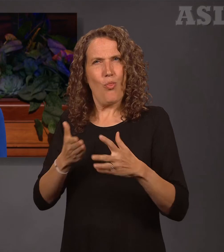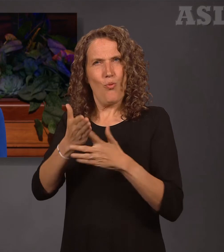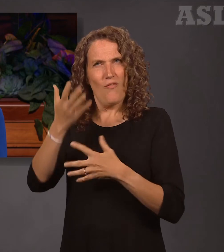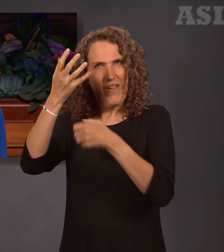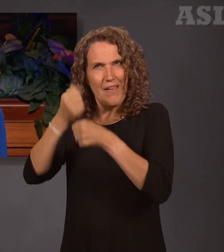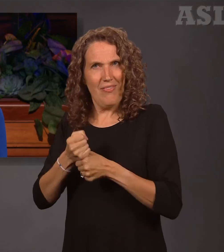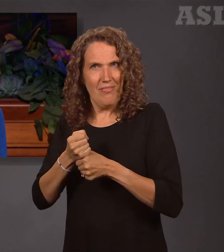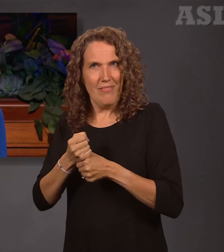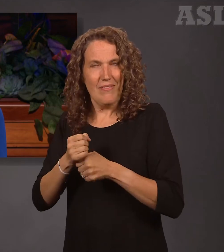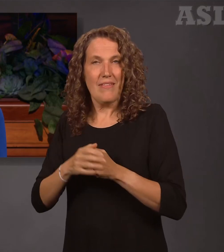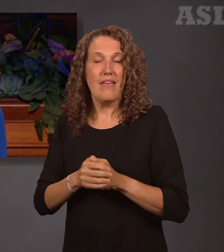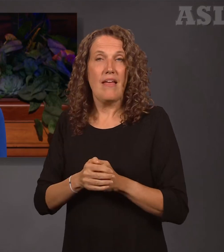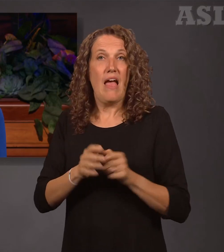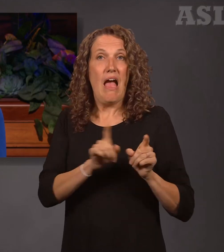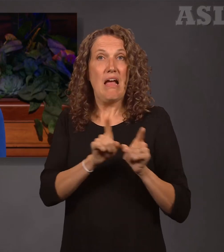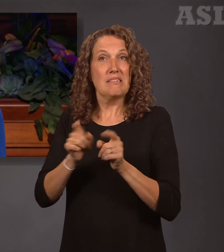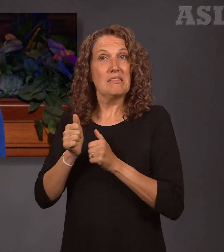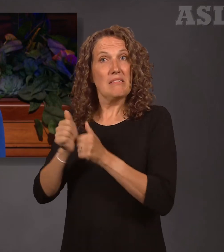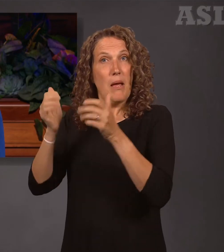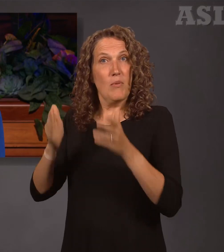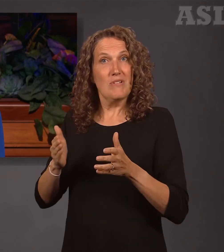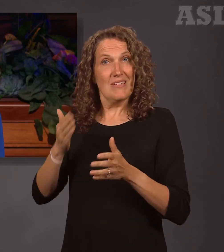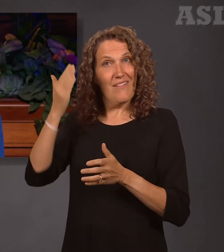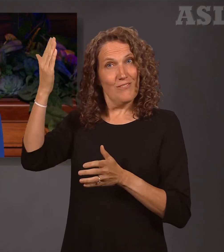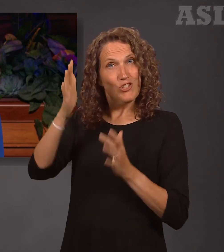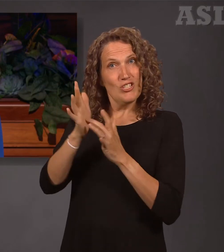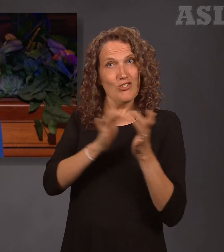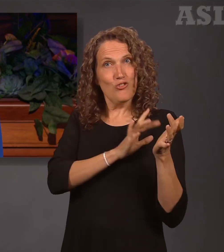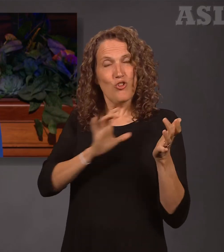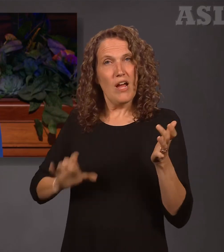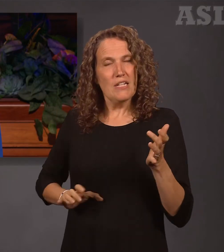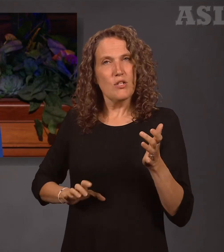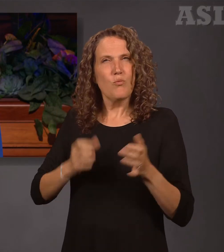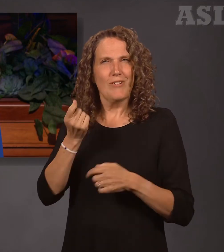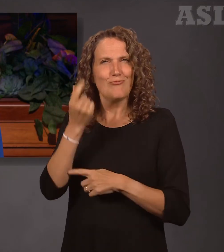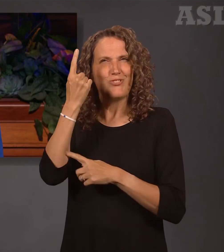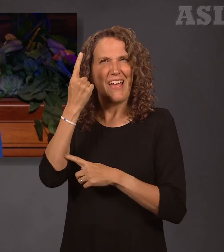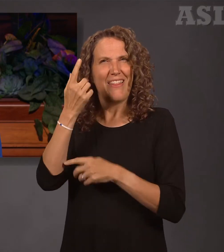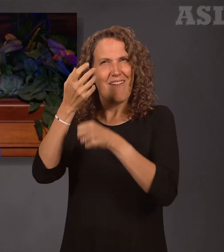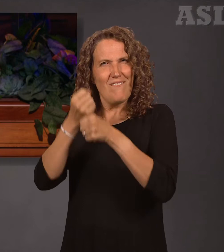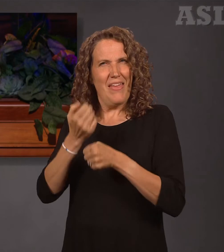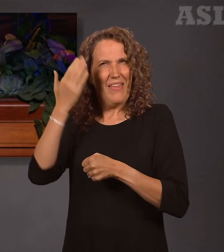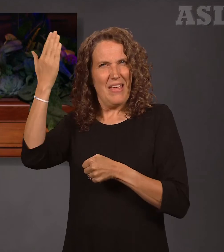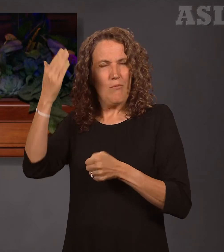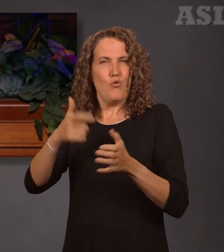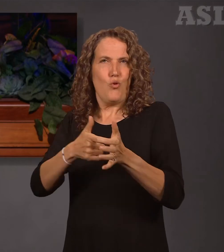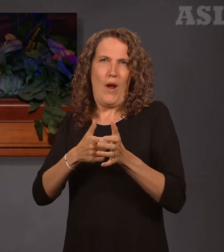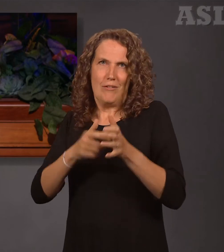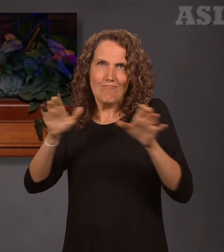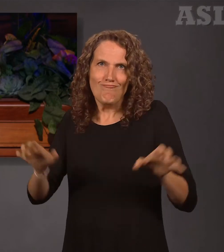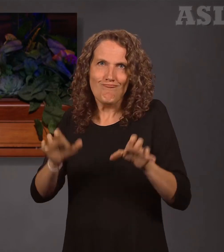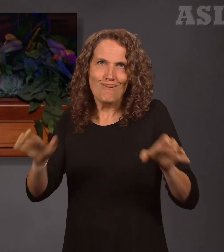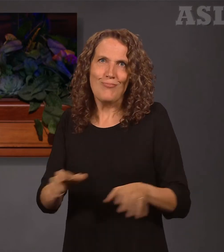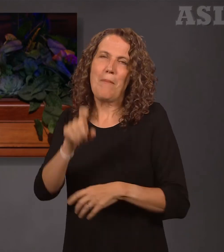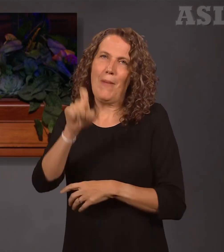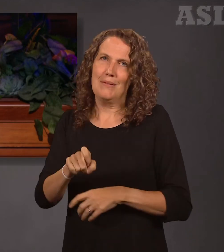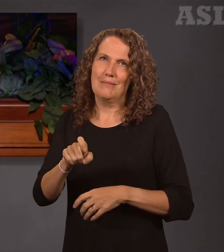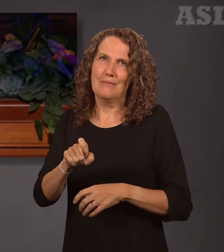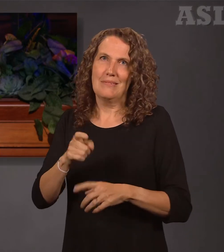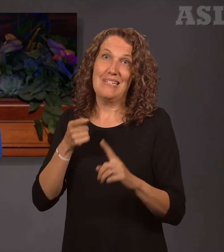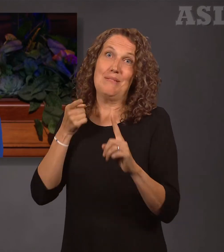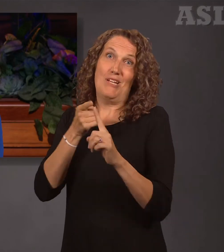of Jesus Christ we understand that faith in him requires action especially in hard times